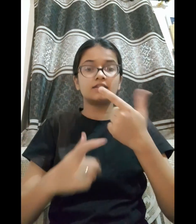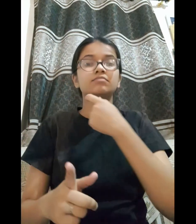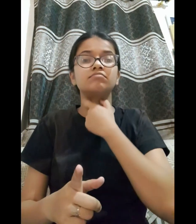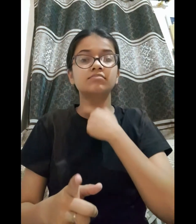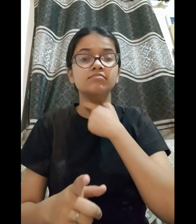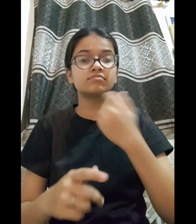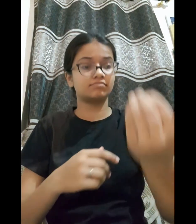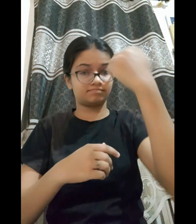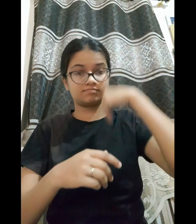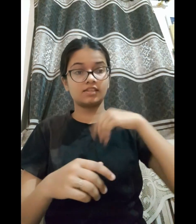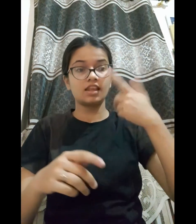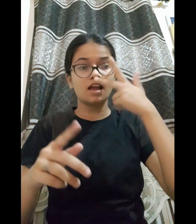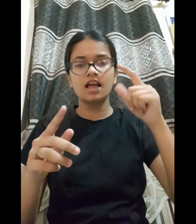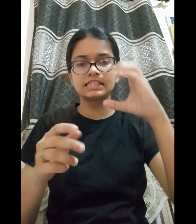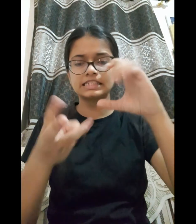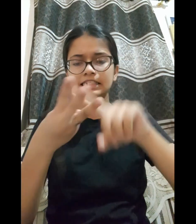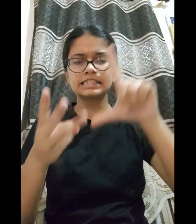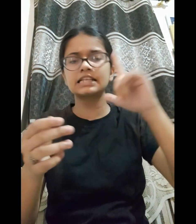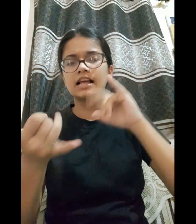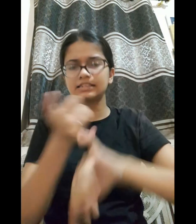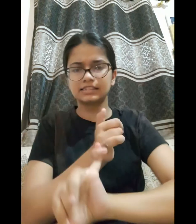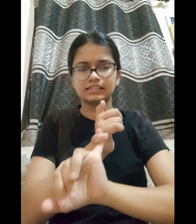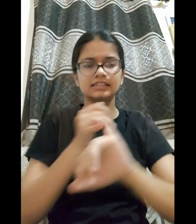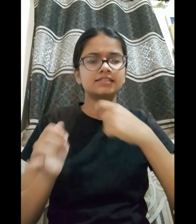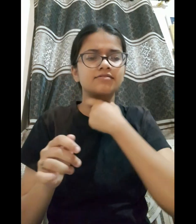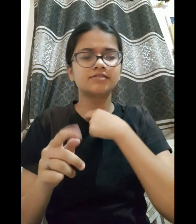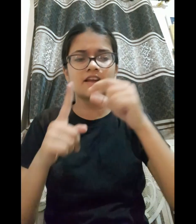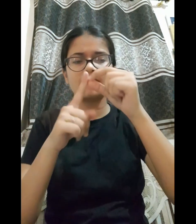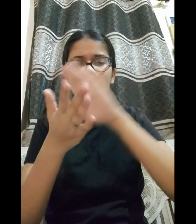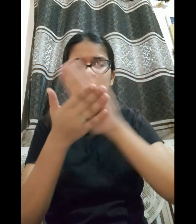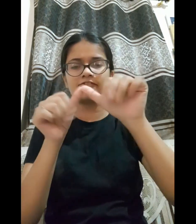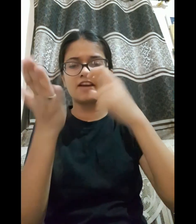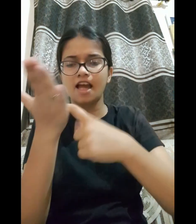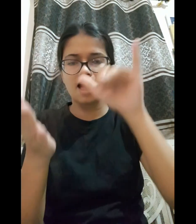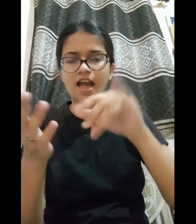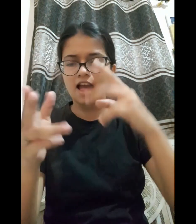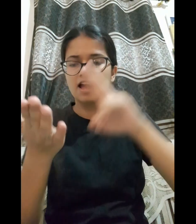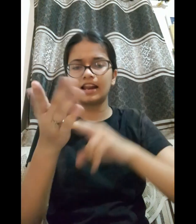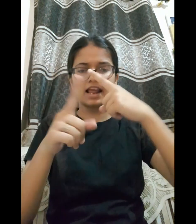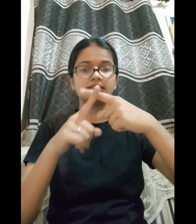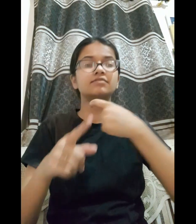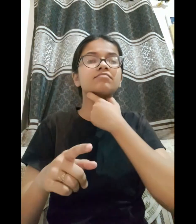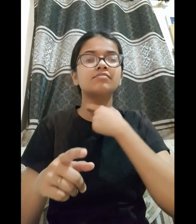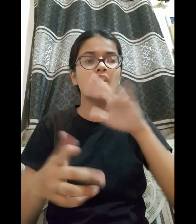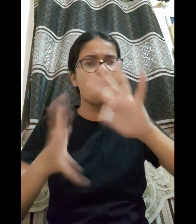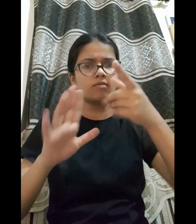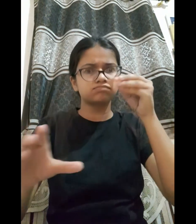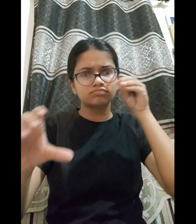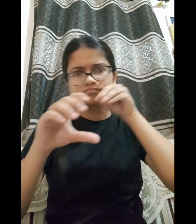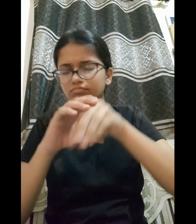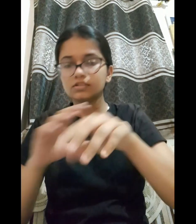and enters these cells in our pharynx, as we call it medically, the throat, and it becomes a part of this